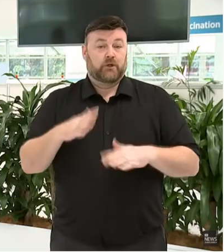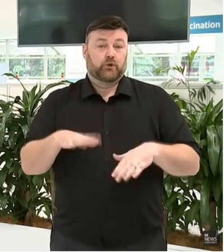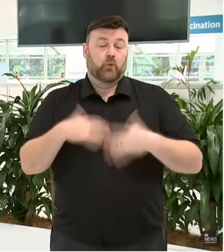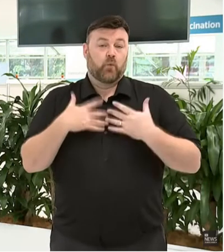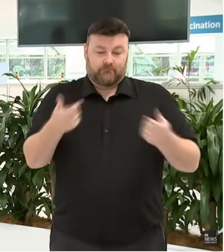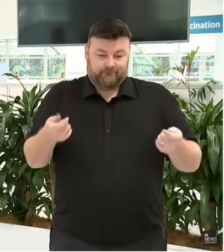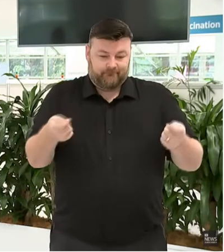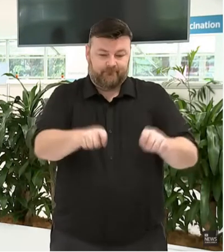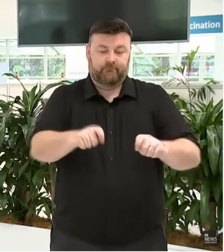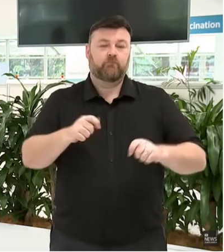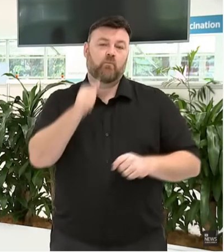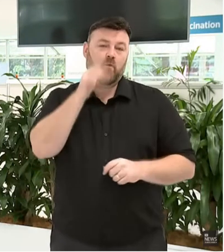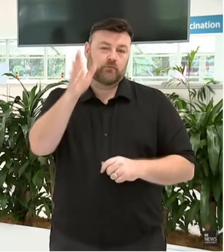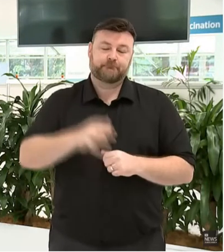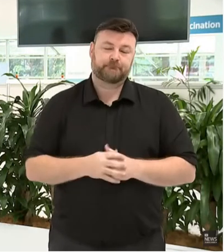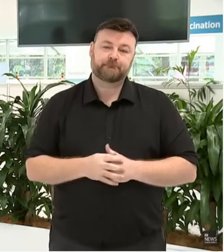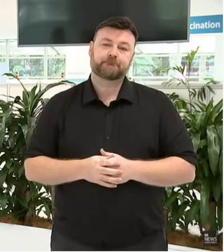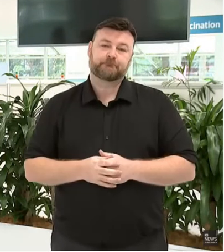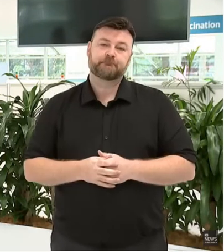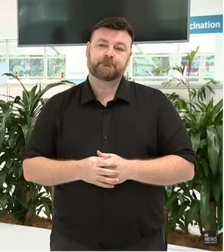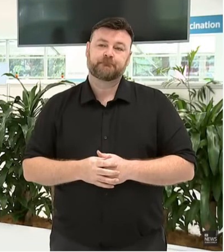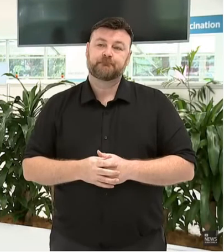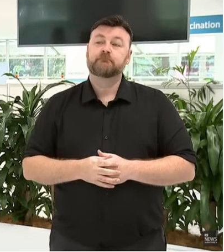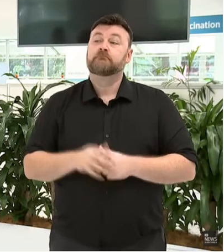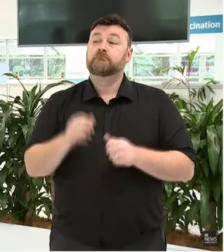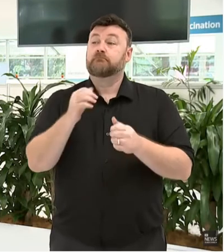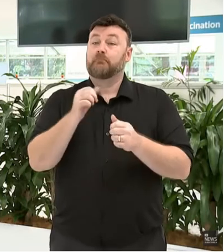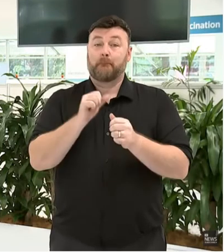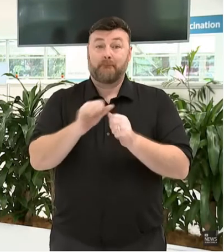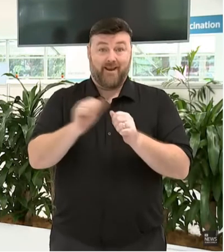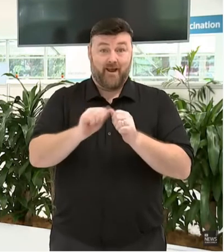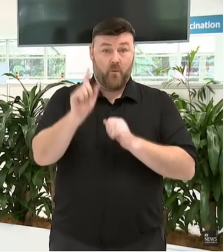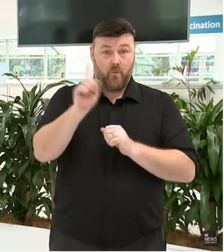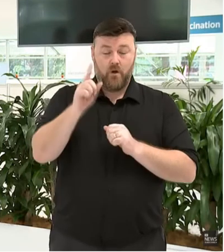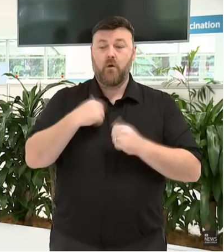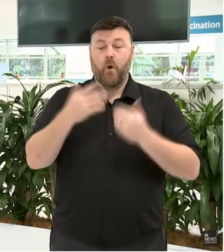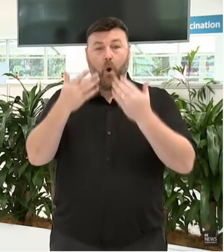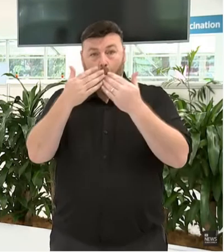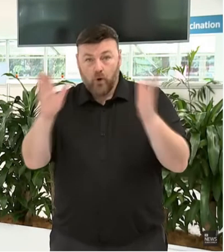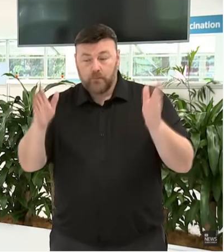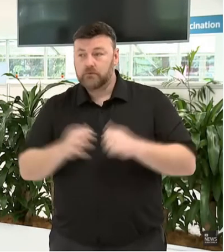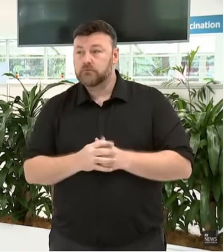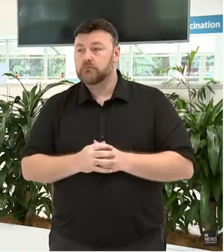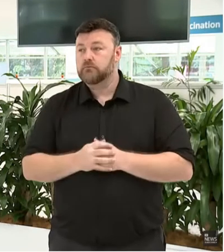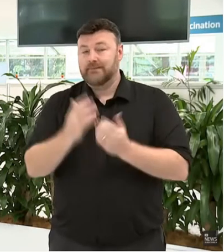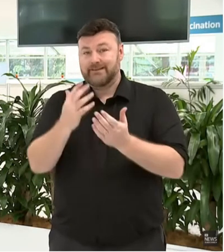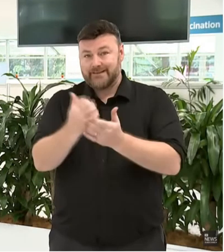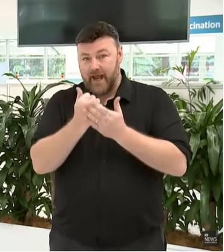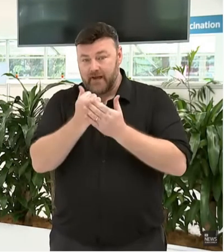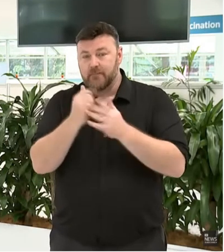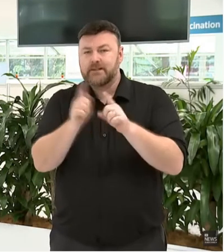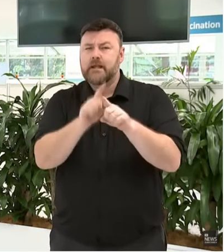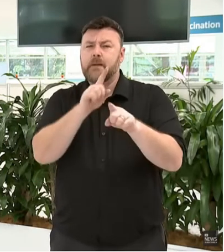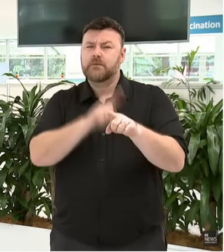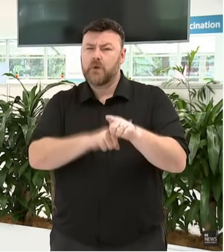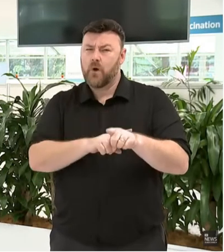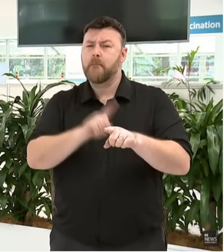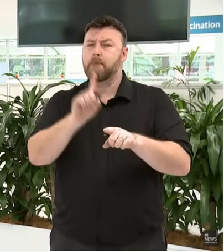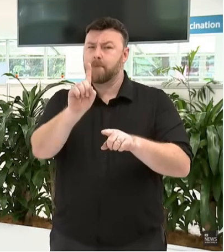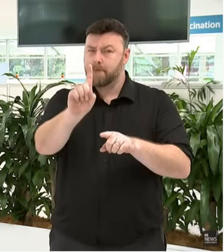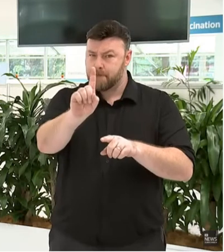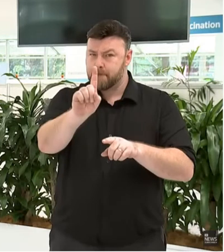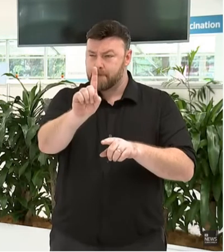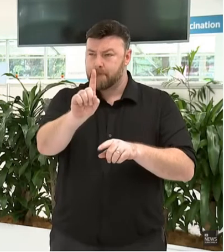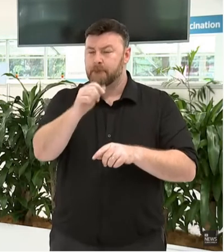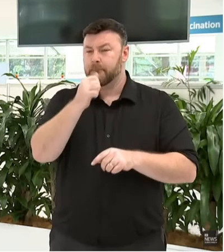into lockdowns, and that's the best thing that we can do is keep open, keep people safe, but at the same time, we say to businesses,